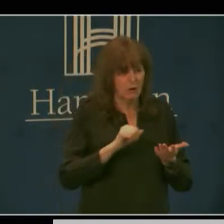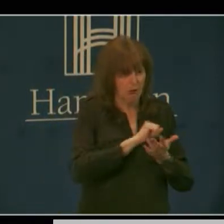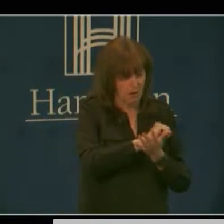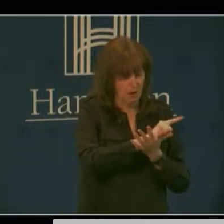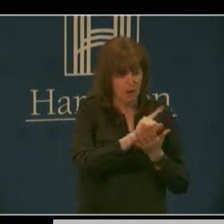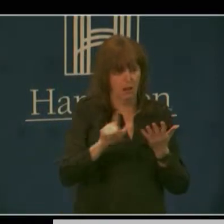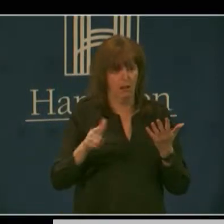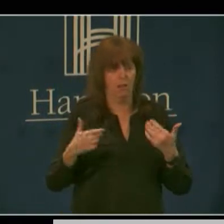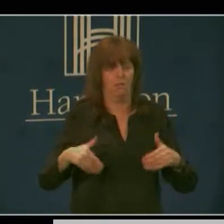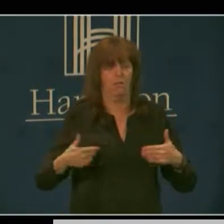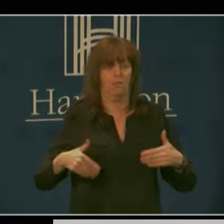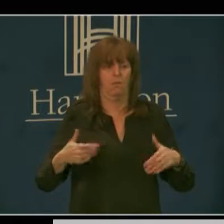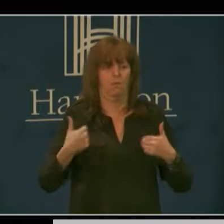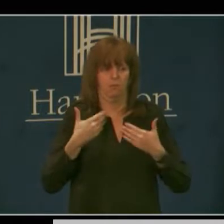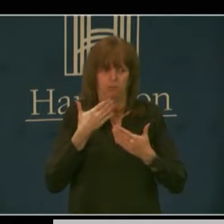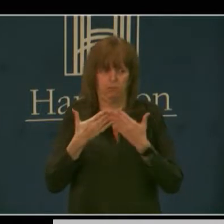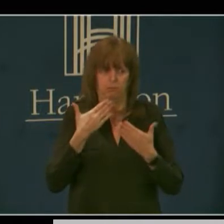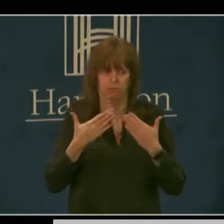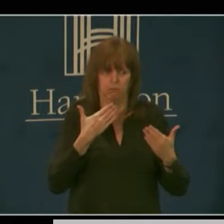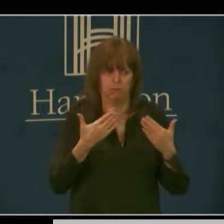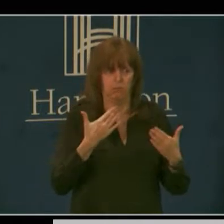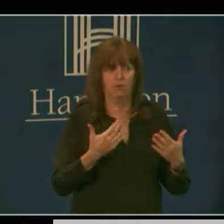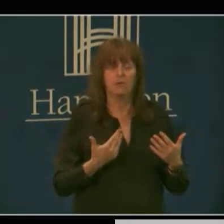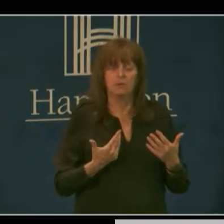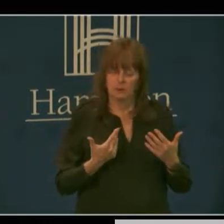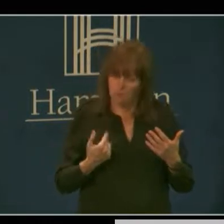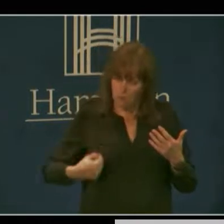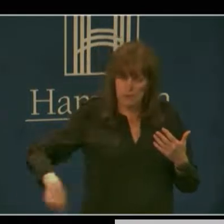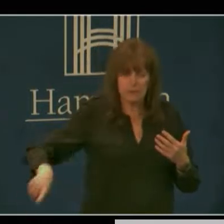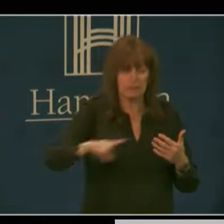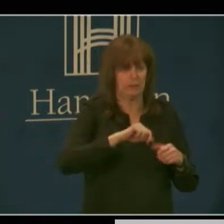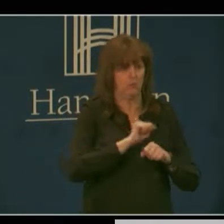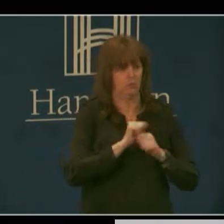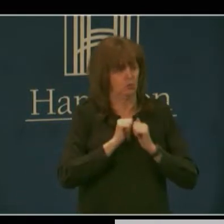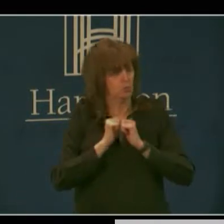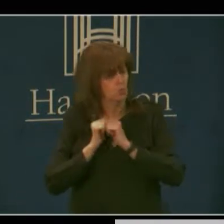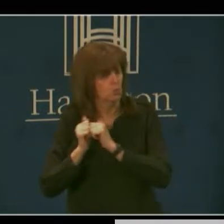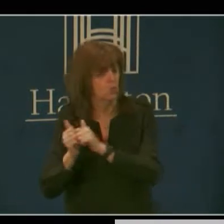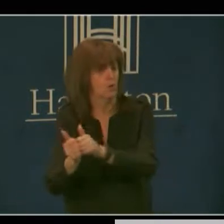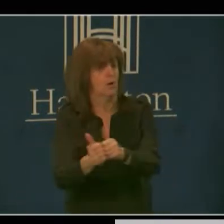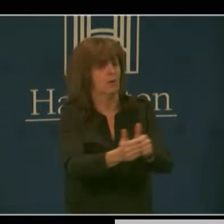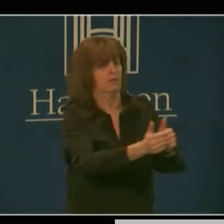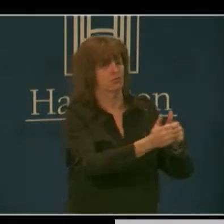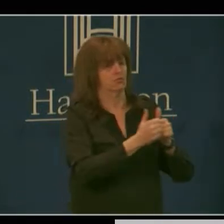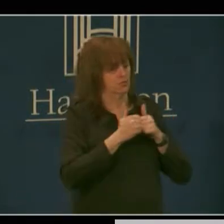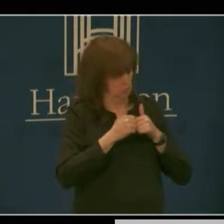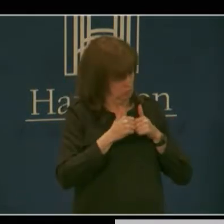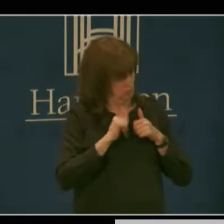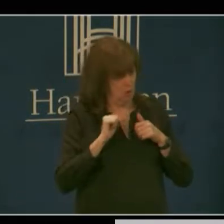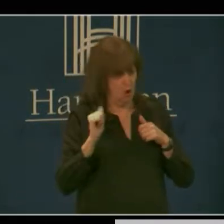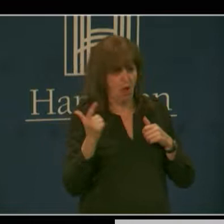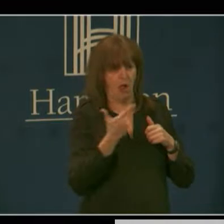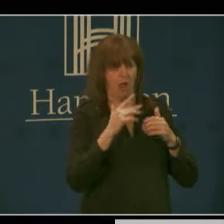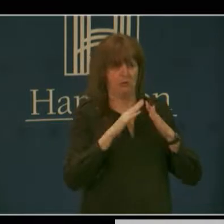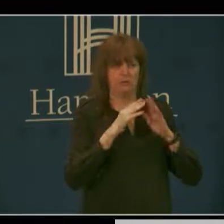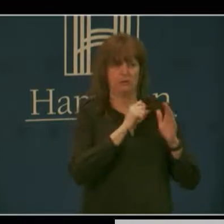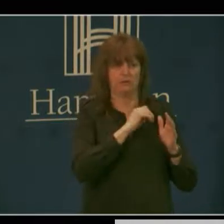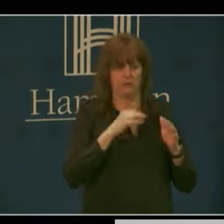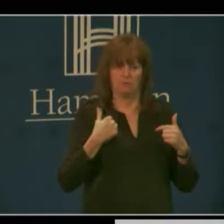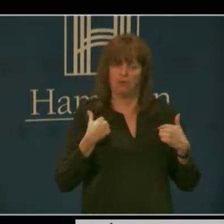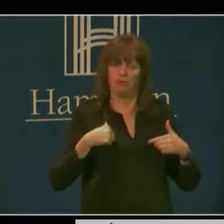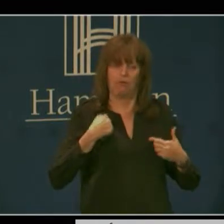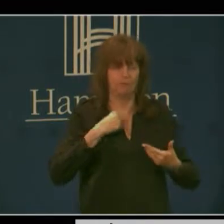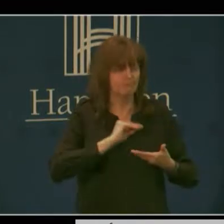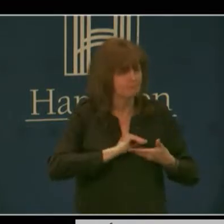honestly, we are in this together as a city. And, I couldn't be prouder of this. We don't look back